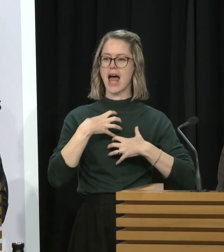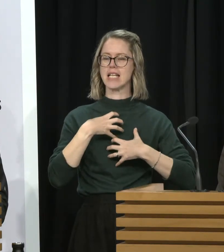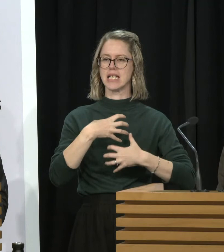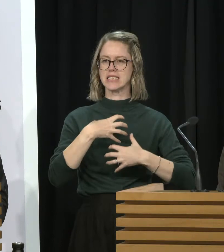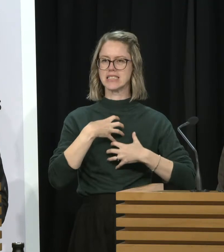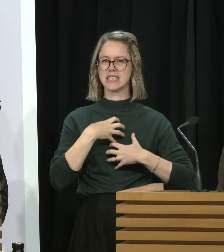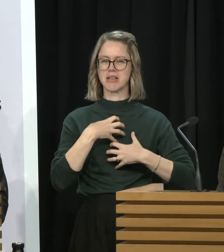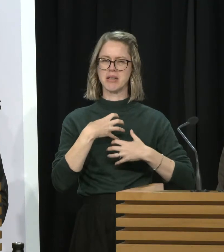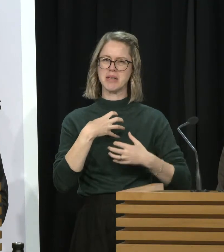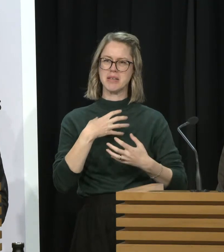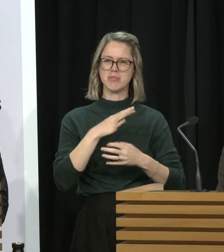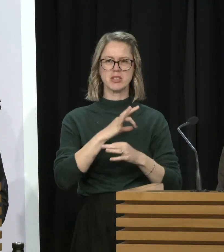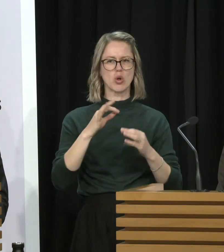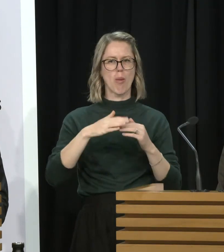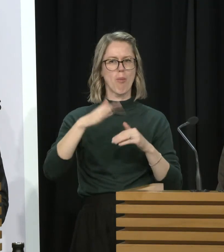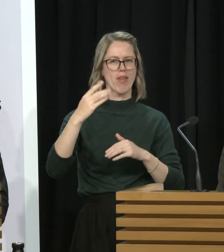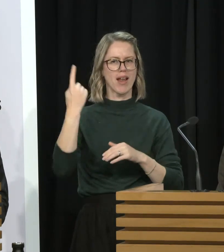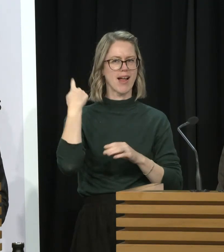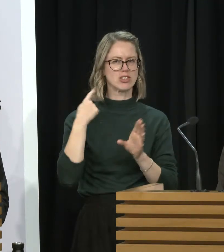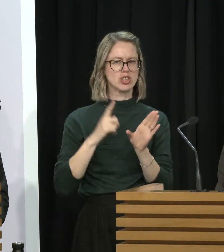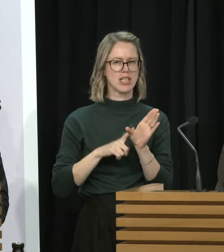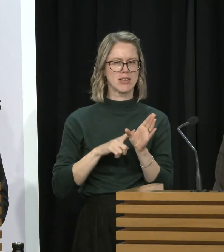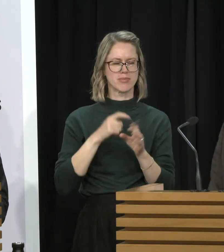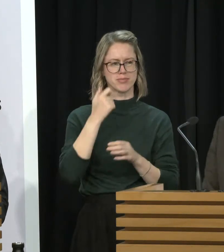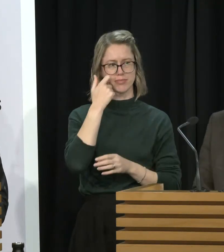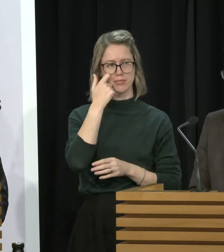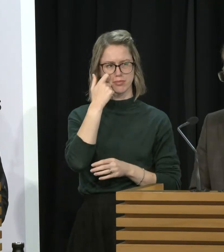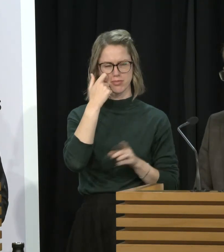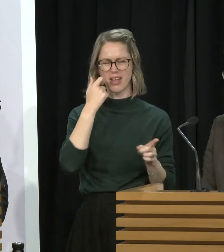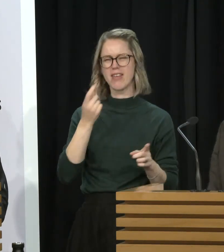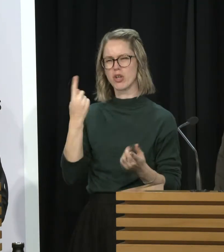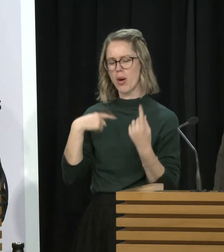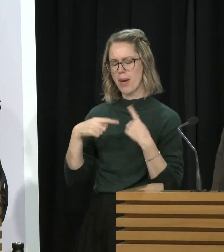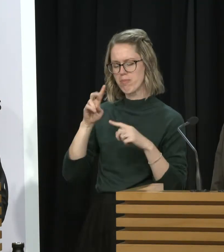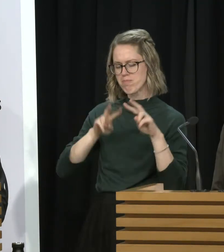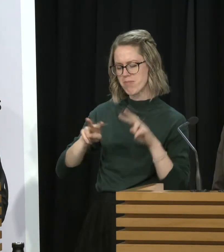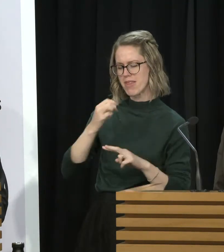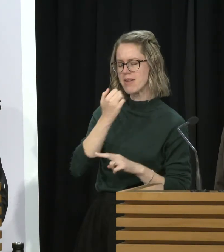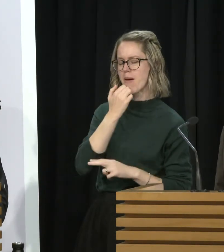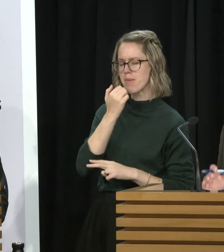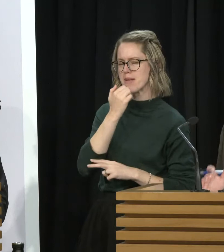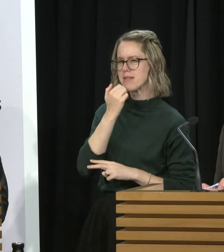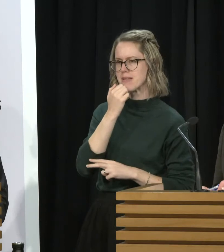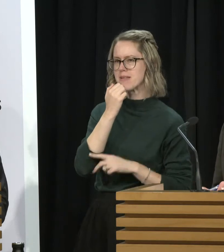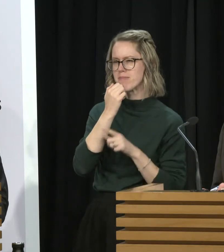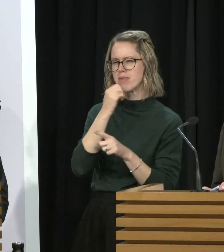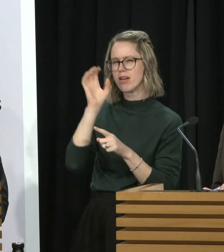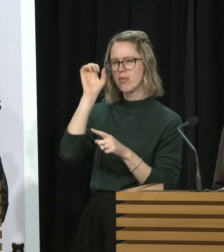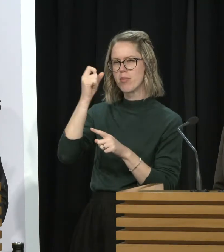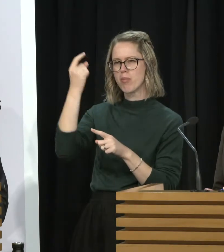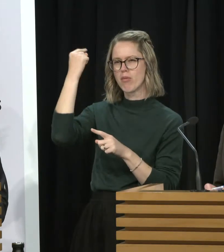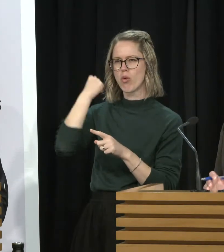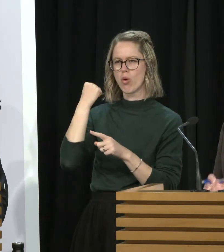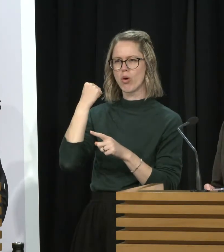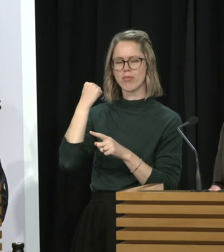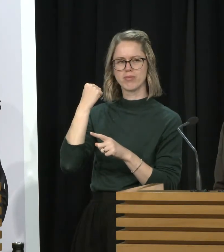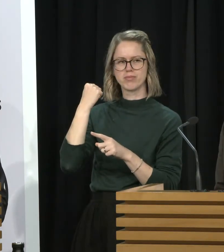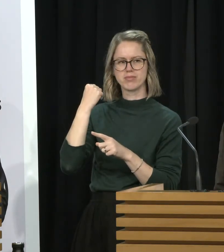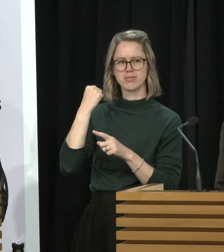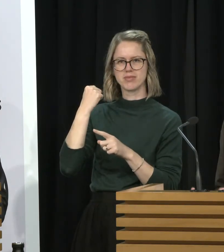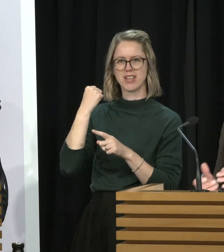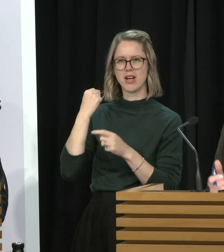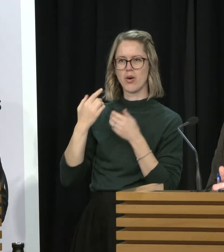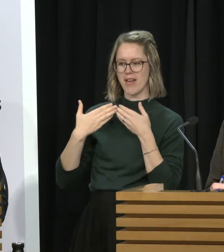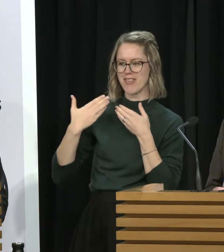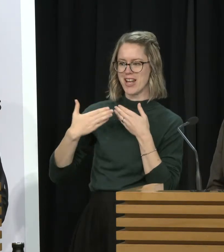a huge increase on what we had last year at the start of the pandemic. Yes, I'd have to go back and relook at those data. I seem to recall we were reporting on those almost